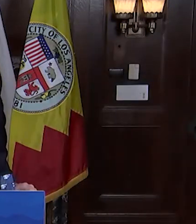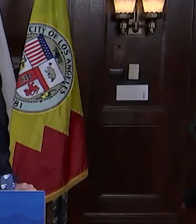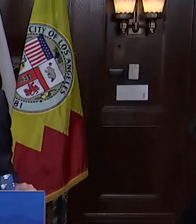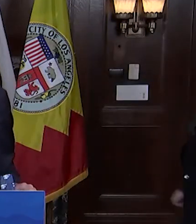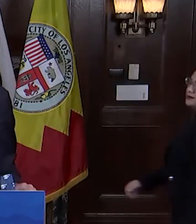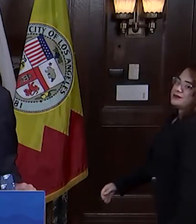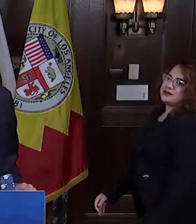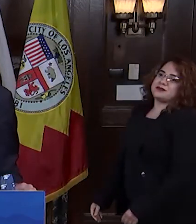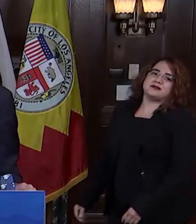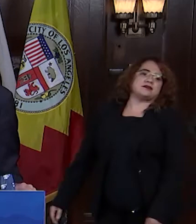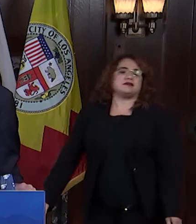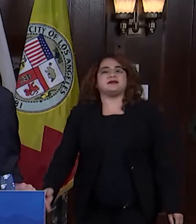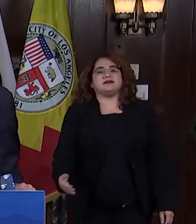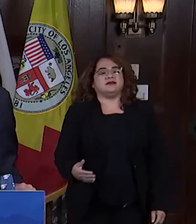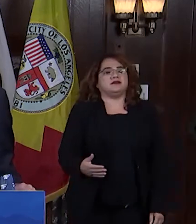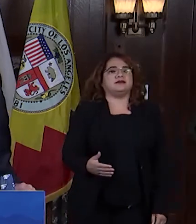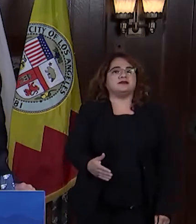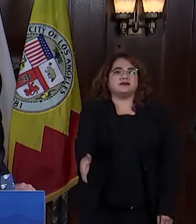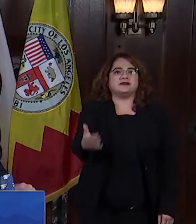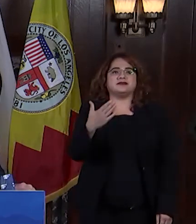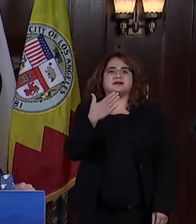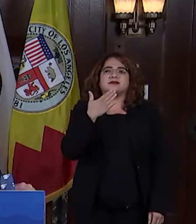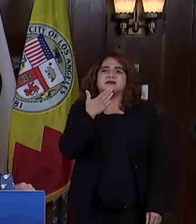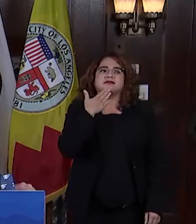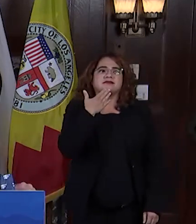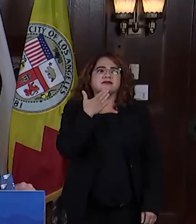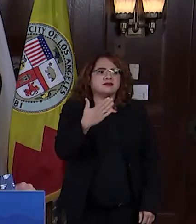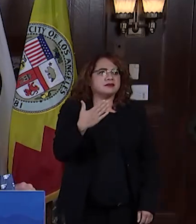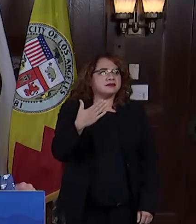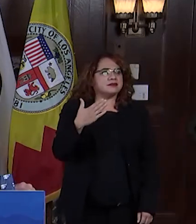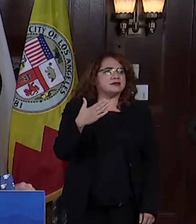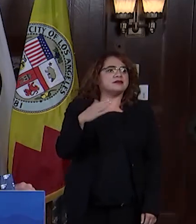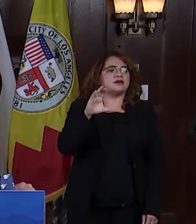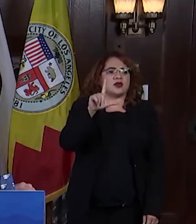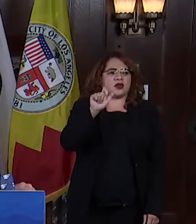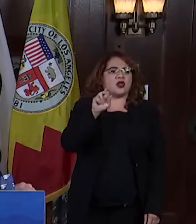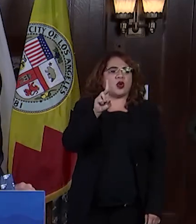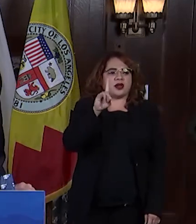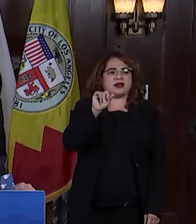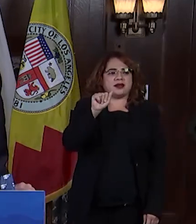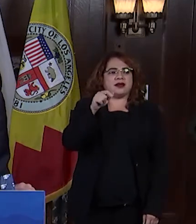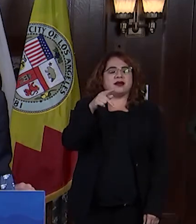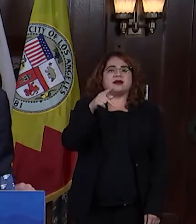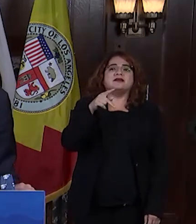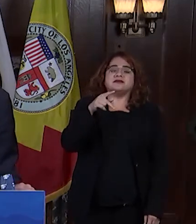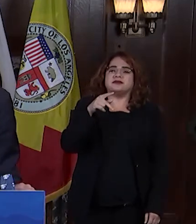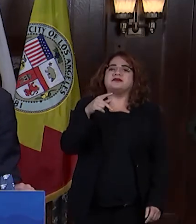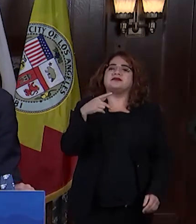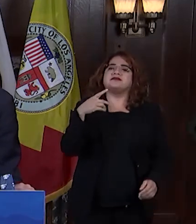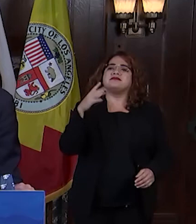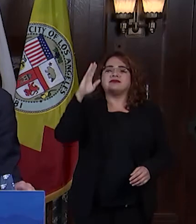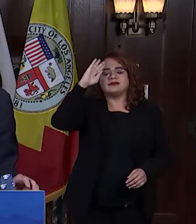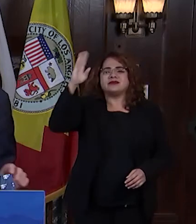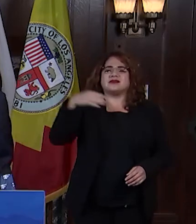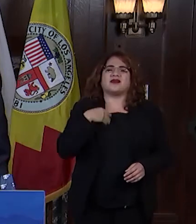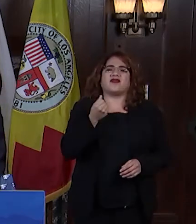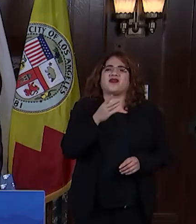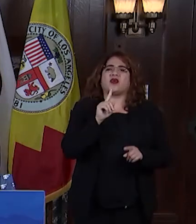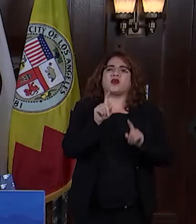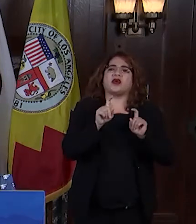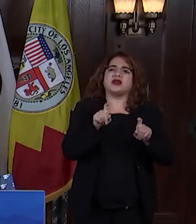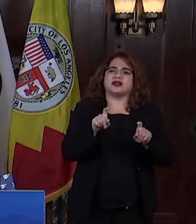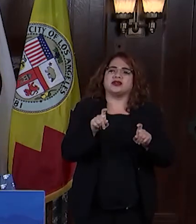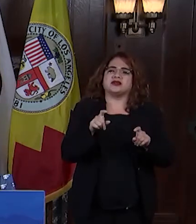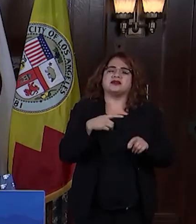Thank you. We'll go to the line of Claudia Prosciutto. Please go ahead. Hi, Claudia. Hi, I have a couple of questions, Sure. and I'm just going to ask them